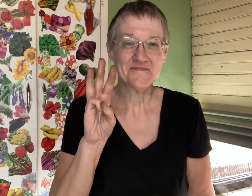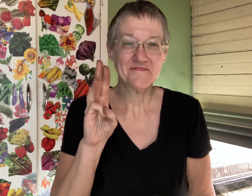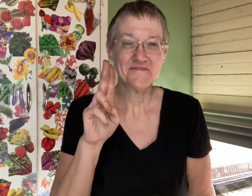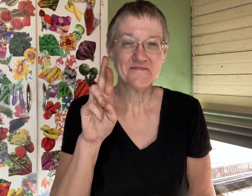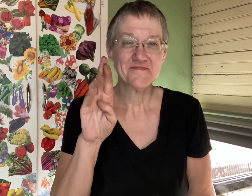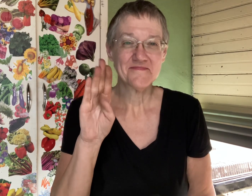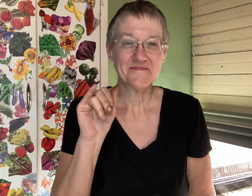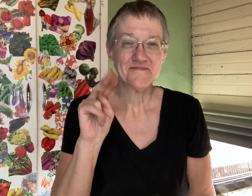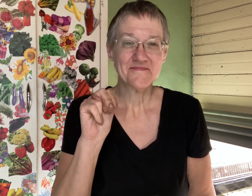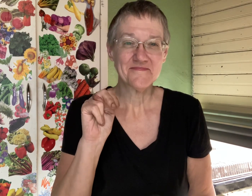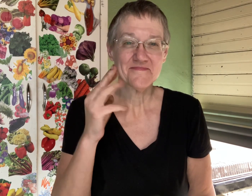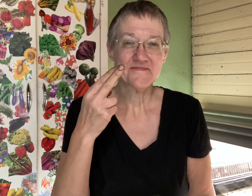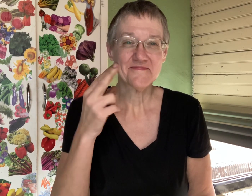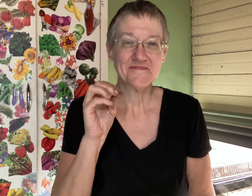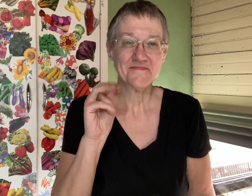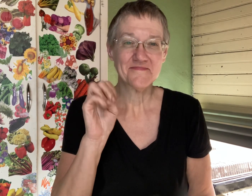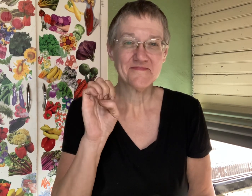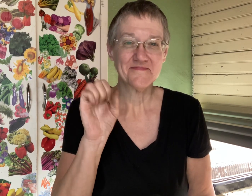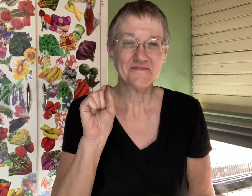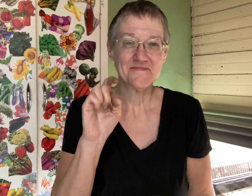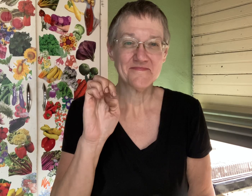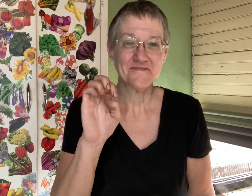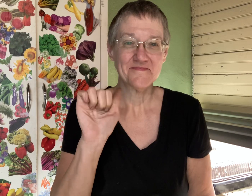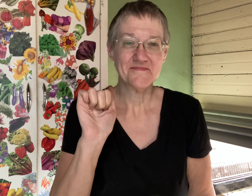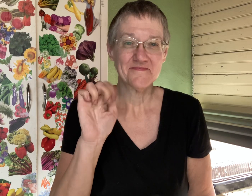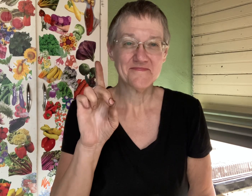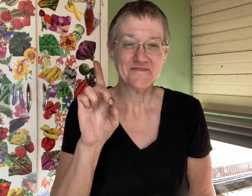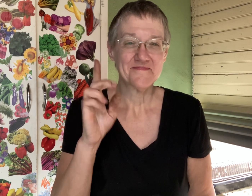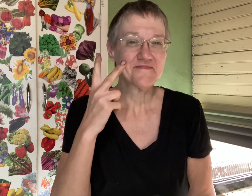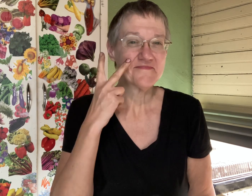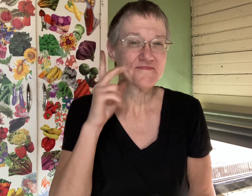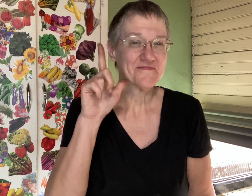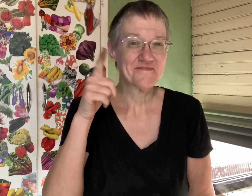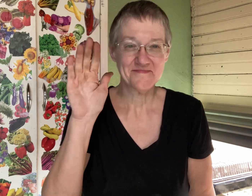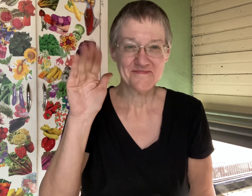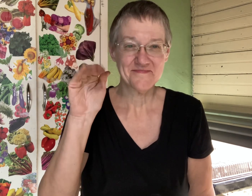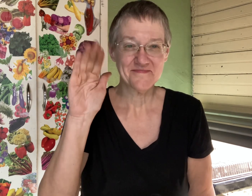Withrow Urban Homestead. See you later. Bye-bye.